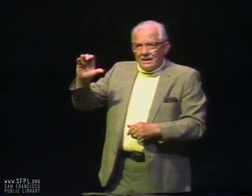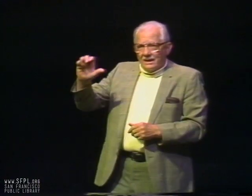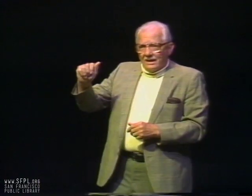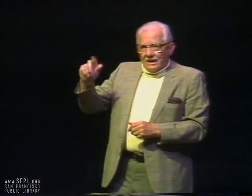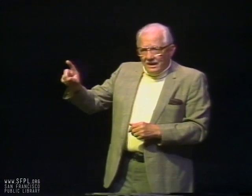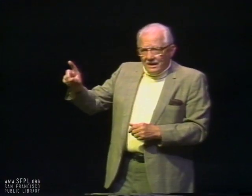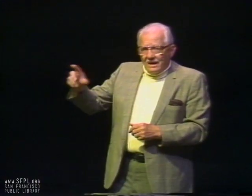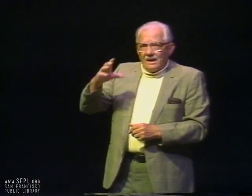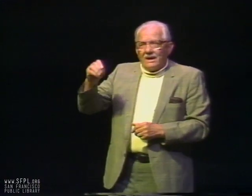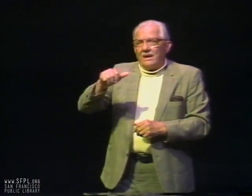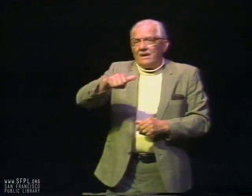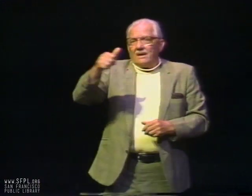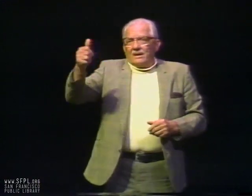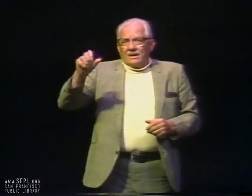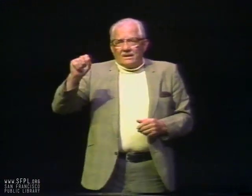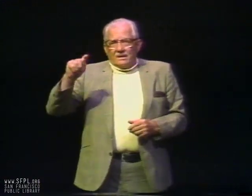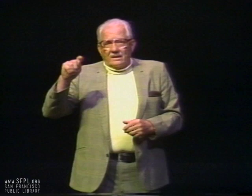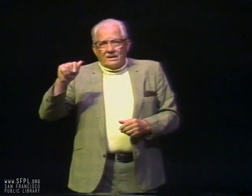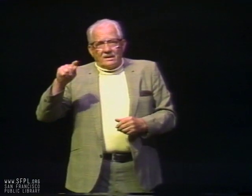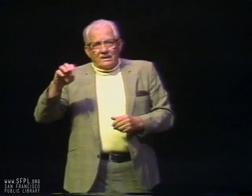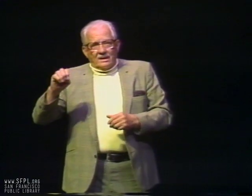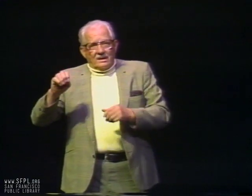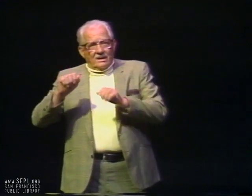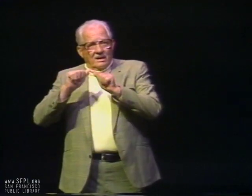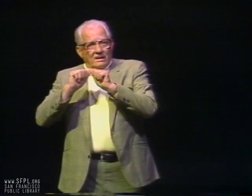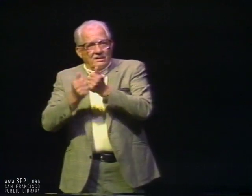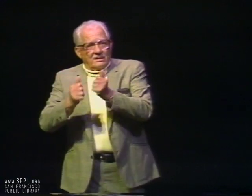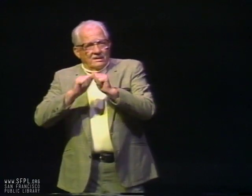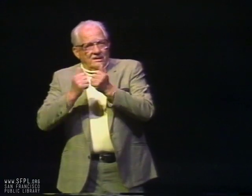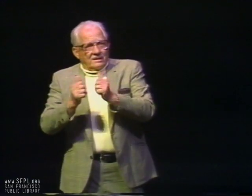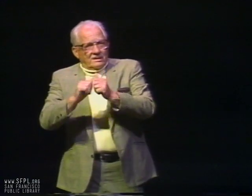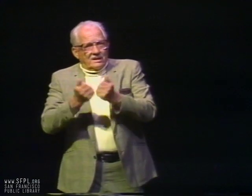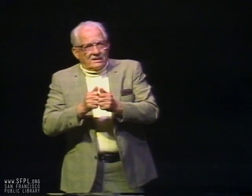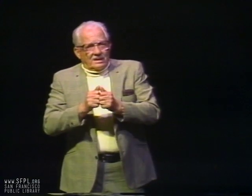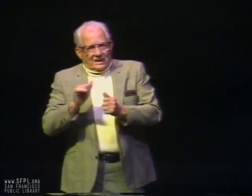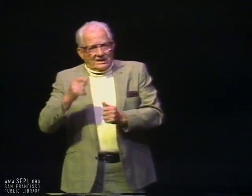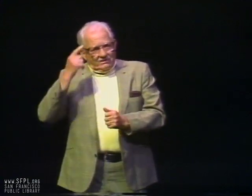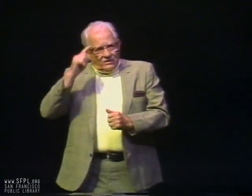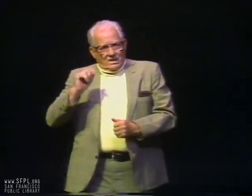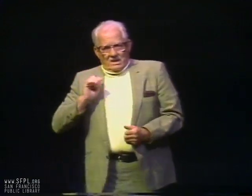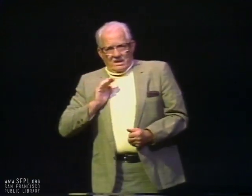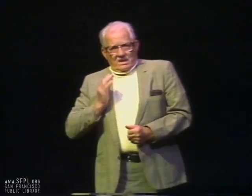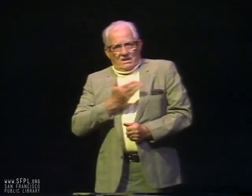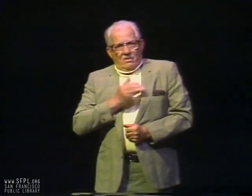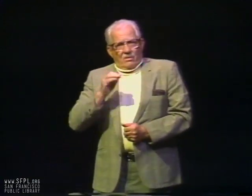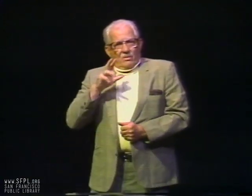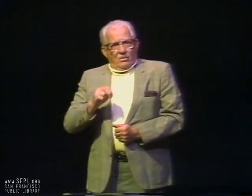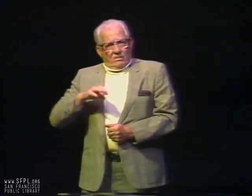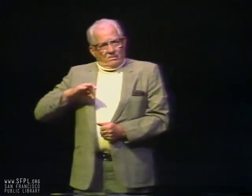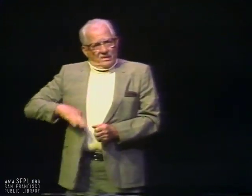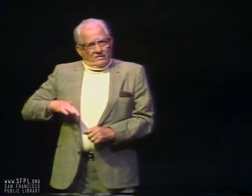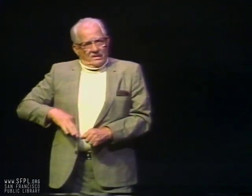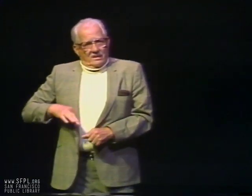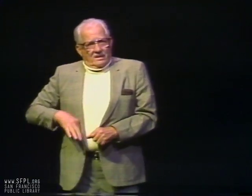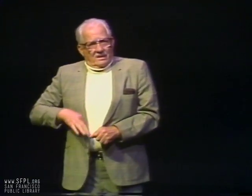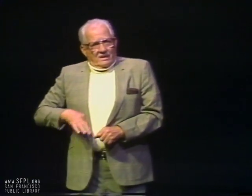Deaf, the California Association of the Deaf, and other state